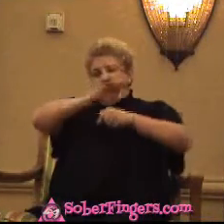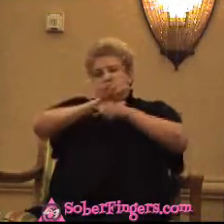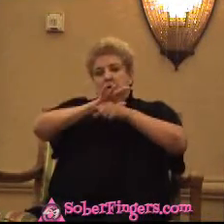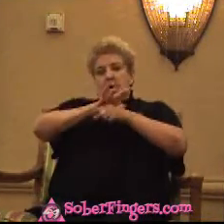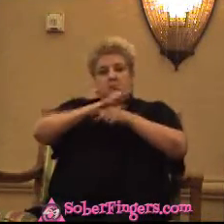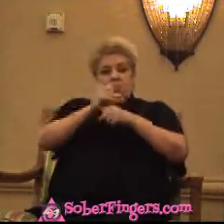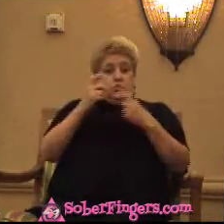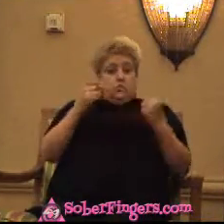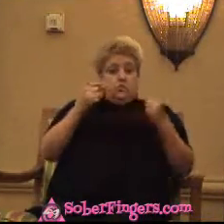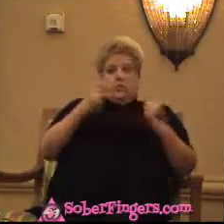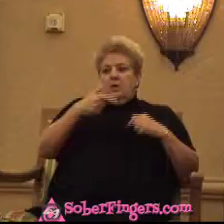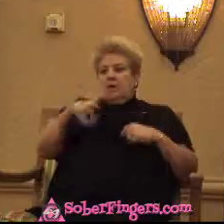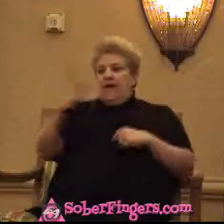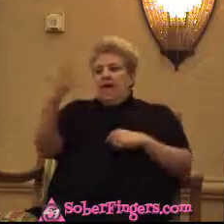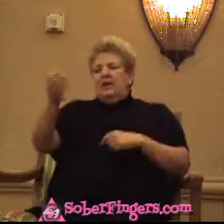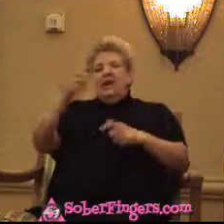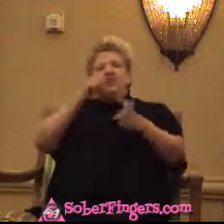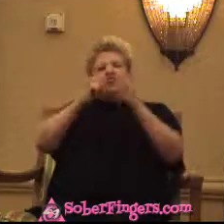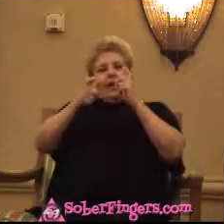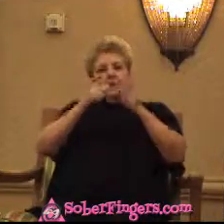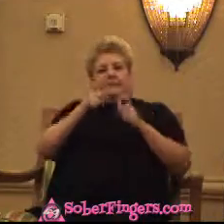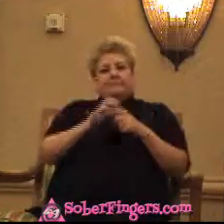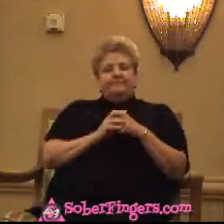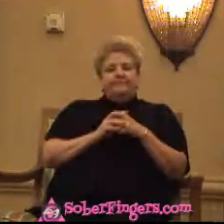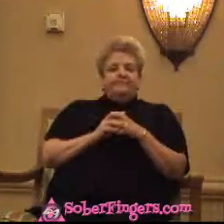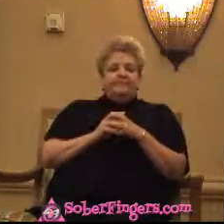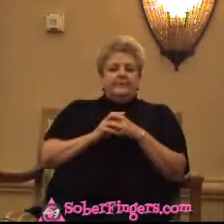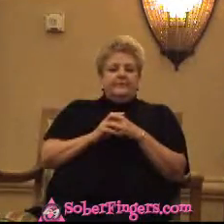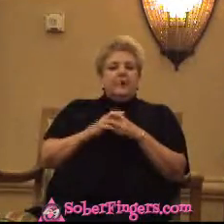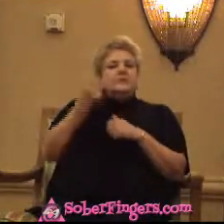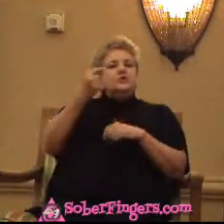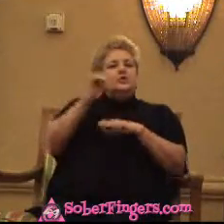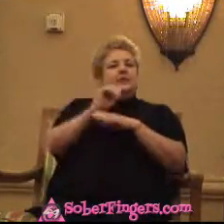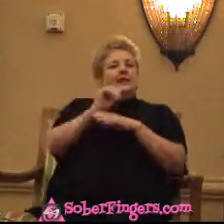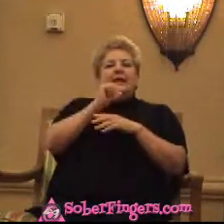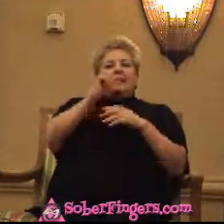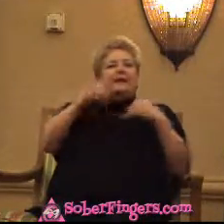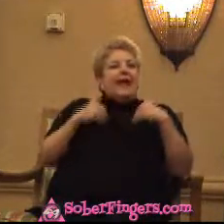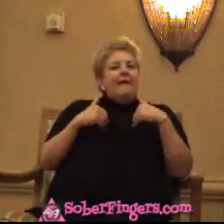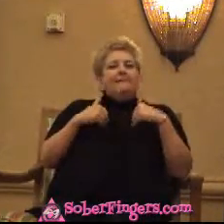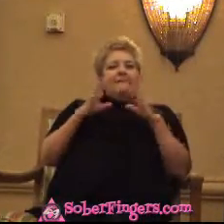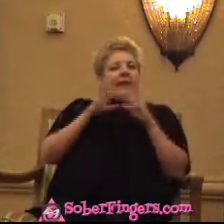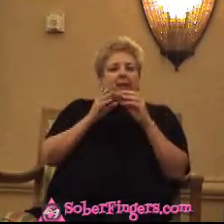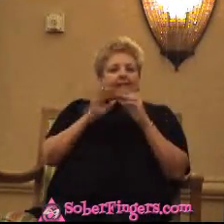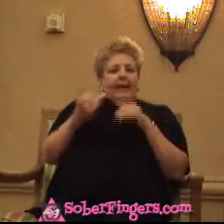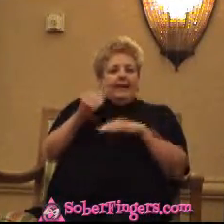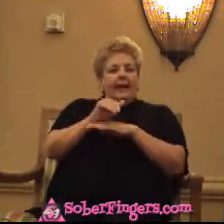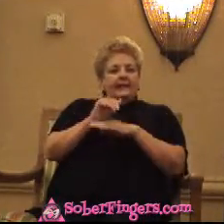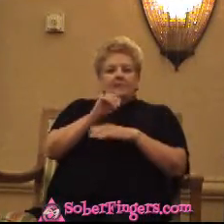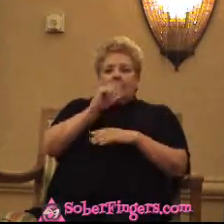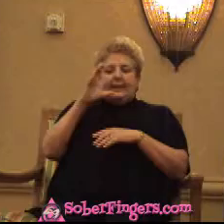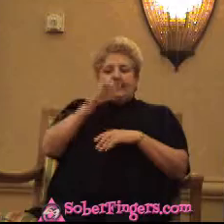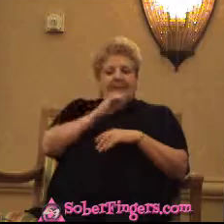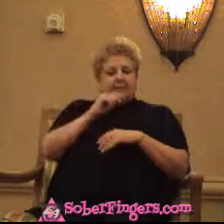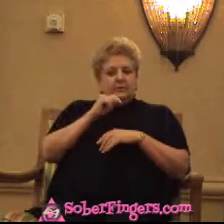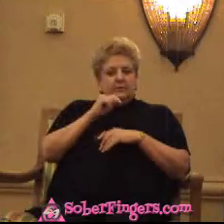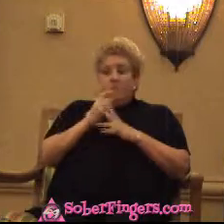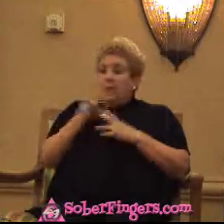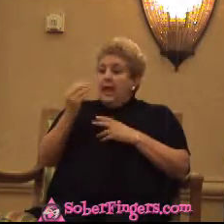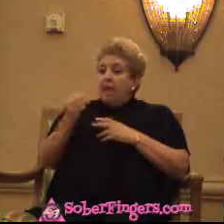out on a Tuesday night, one night, it was a night I didn't have a meeting, so I didn't even miss a meeting. I went out and I got drunk, and it didn't turn